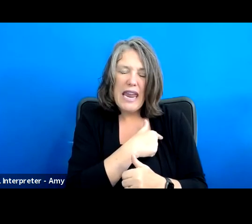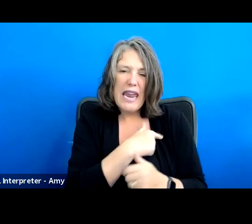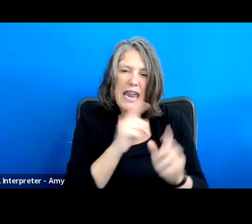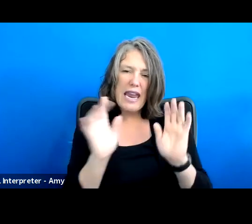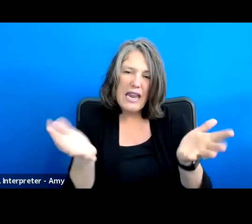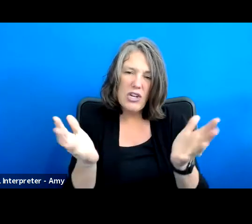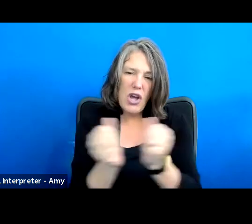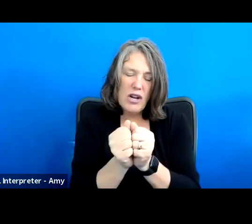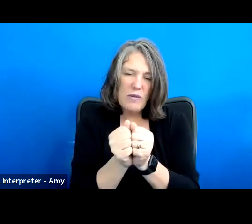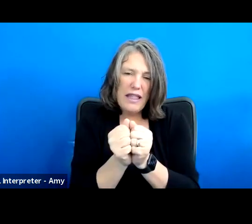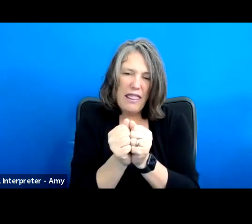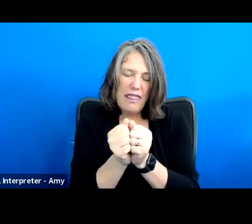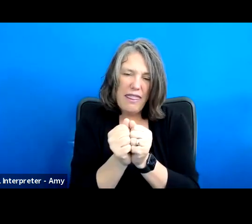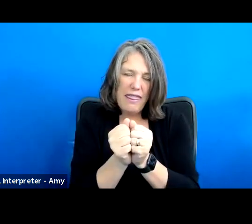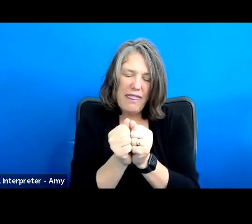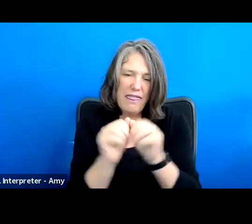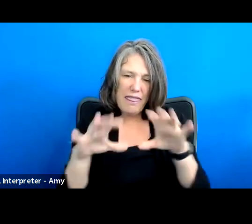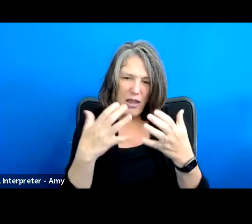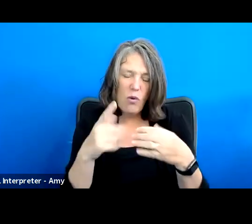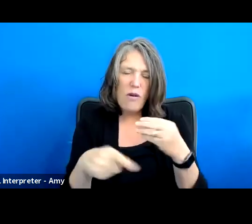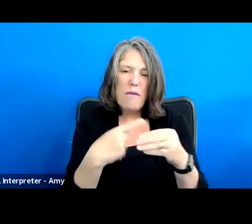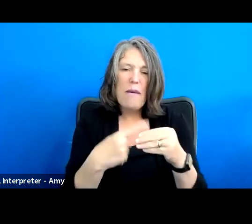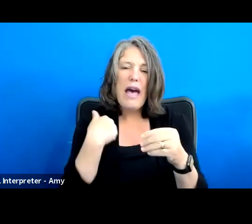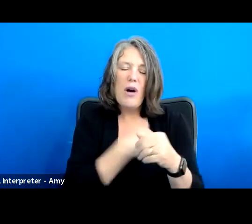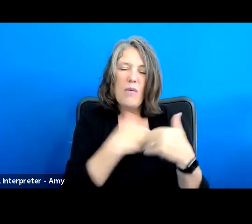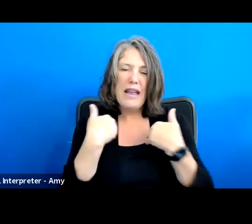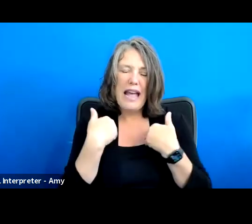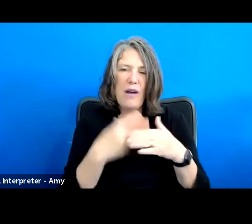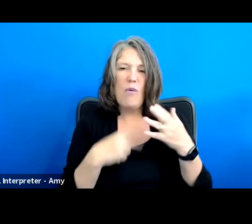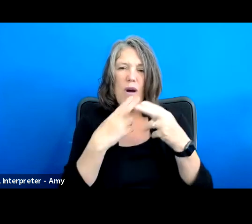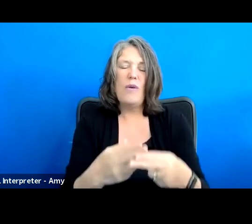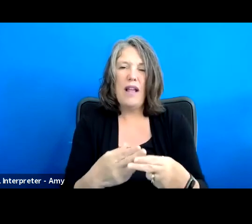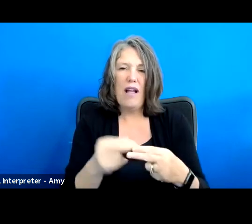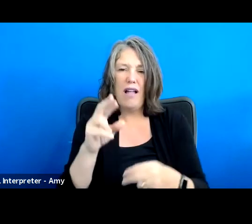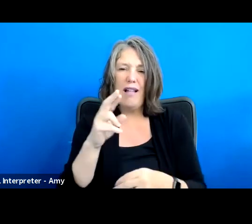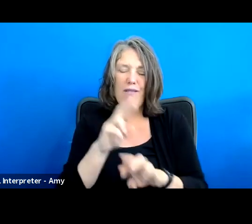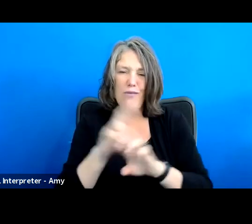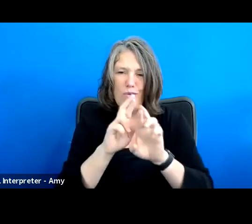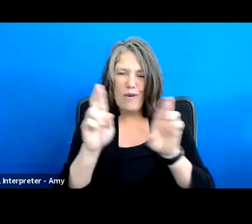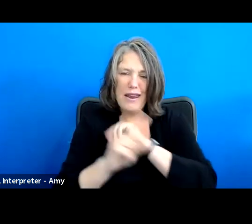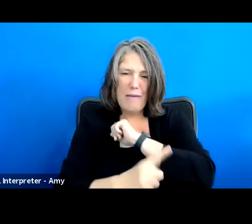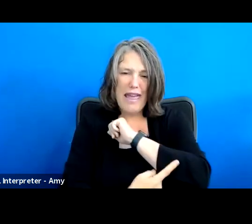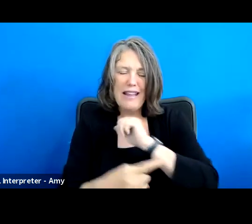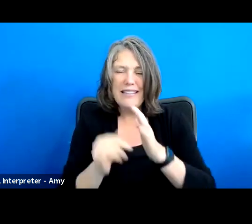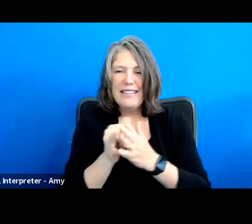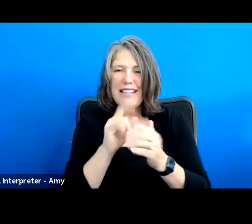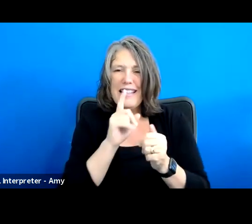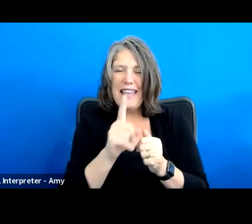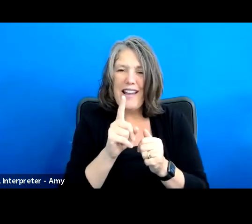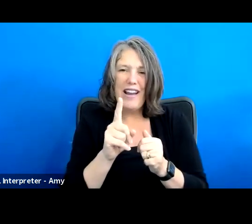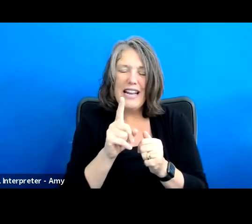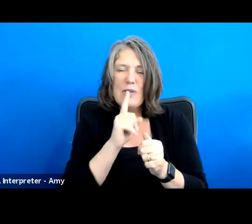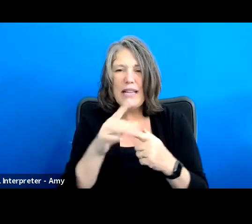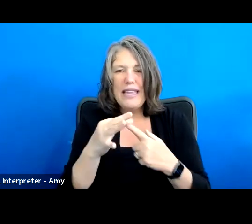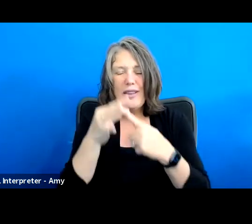with the group about, we had some what we call ready bags. They are really